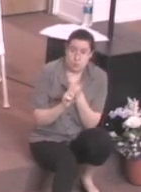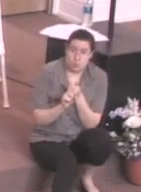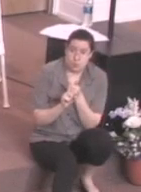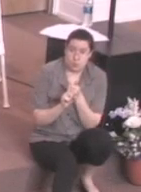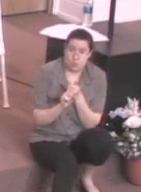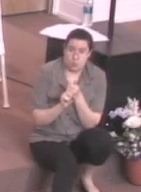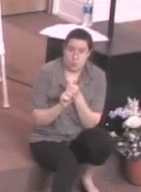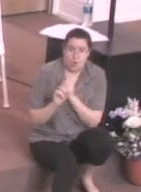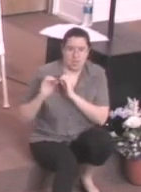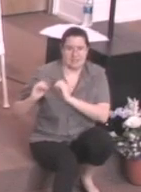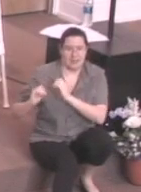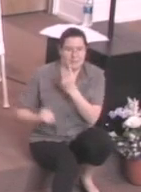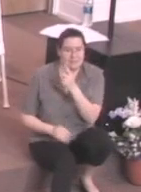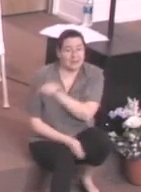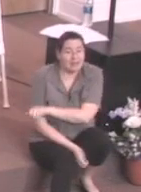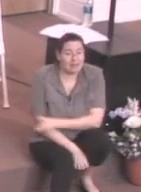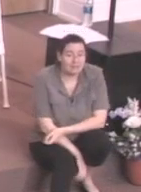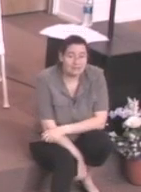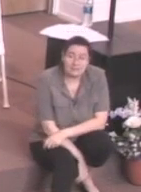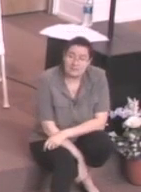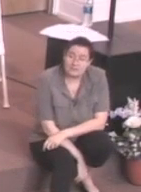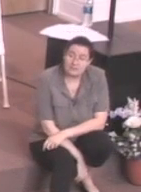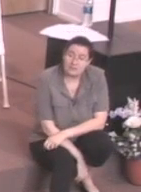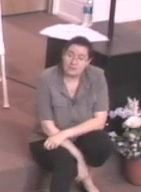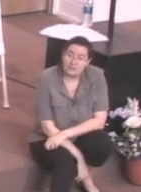are discipling somebody else?